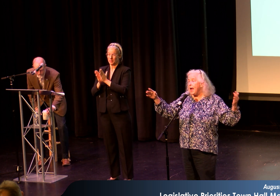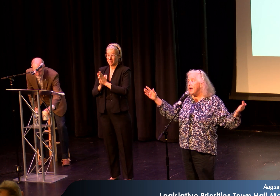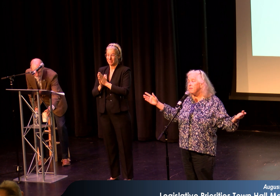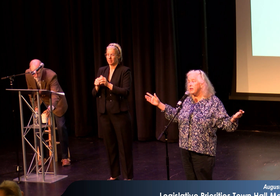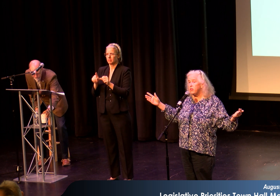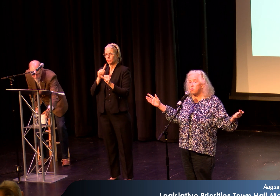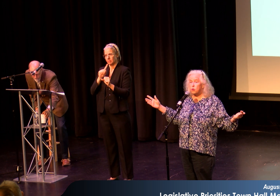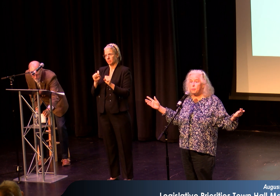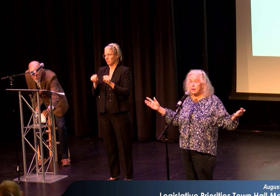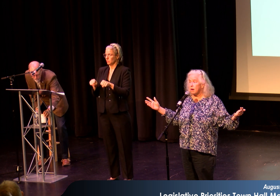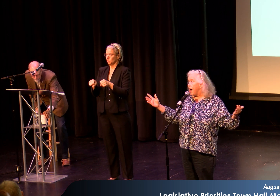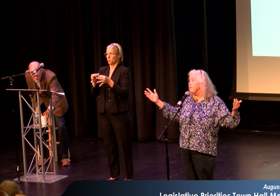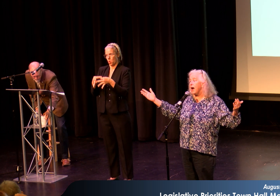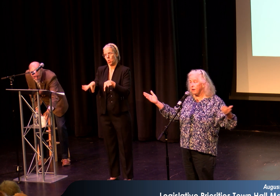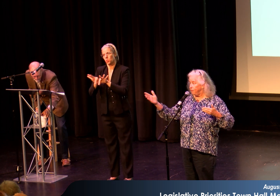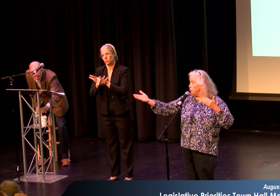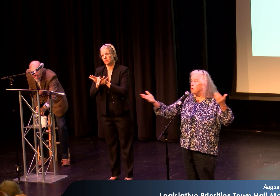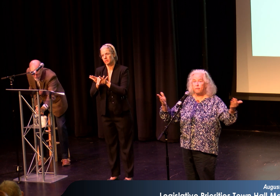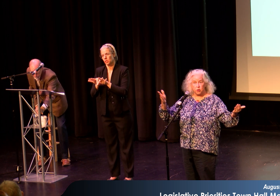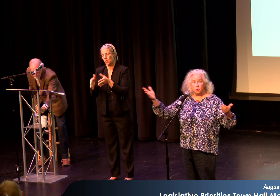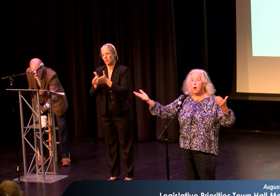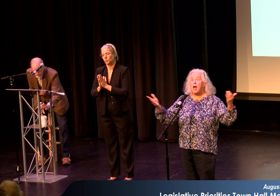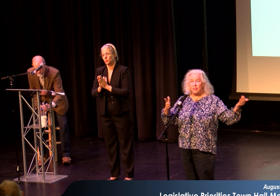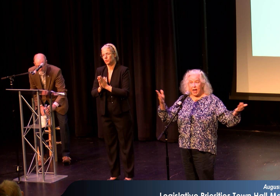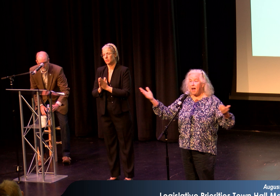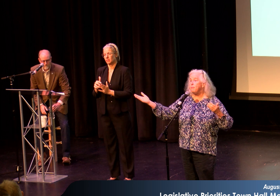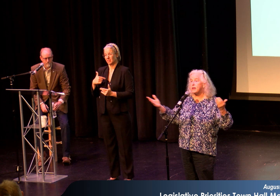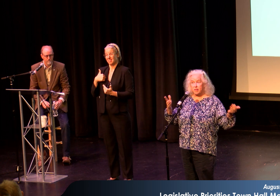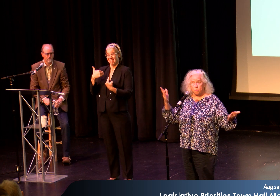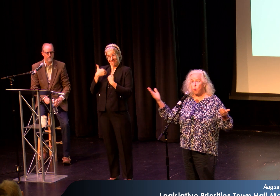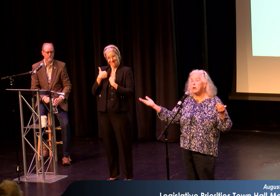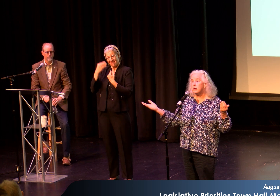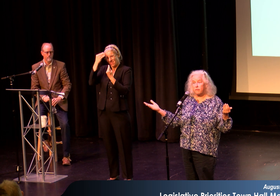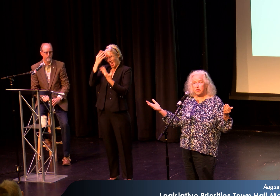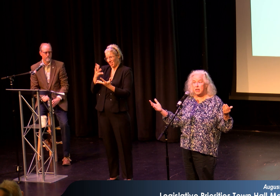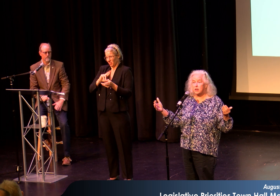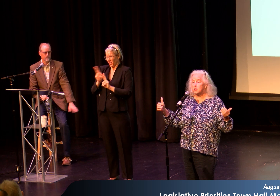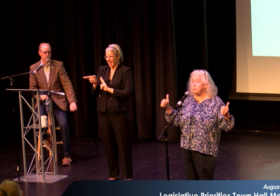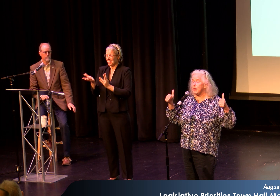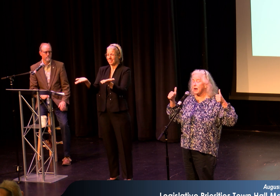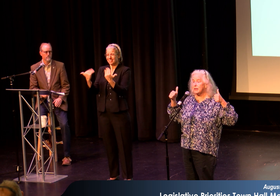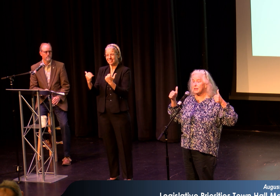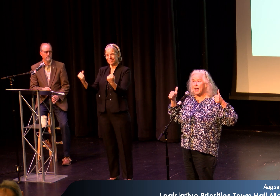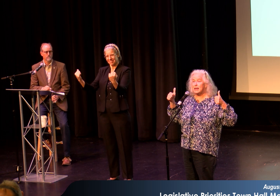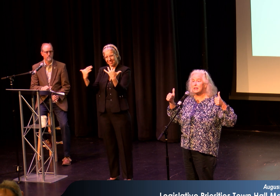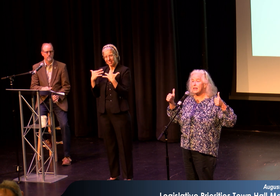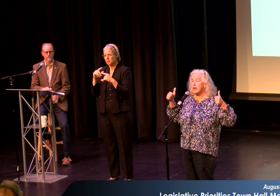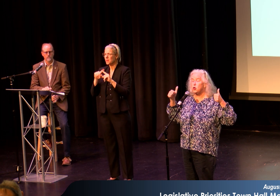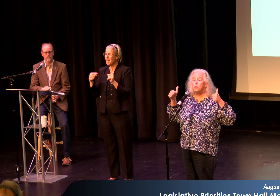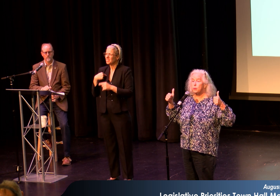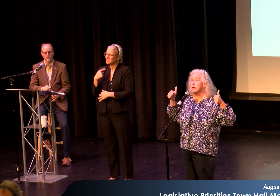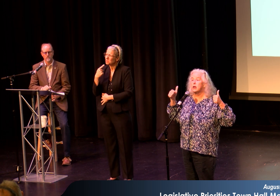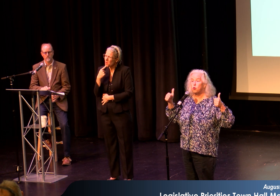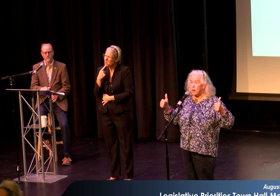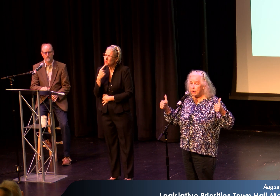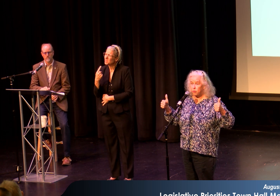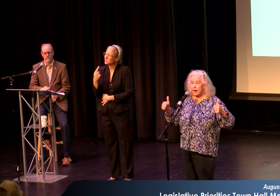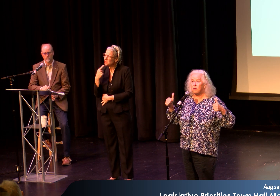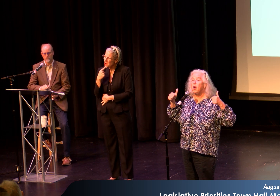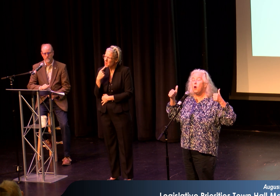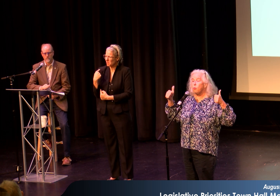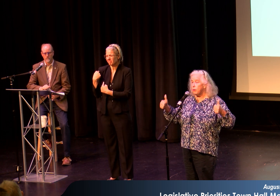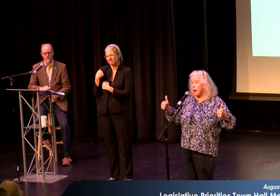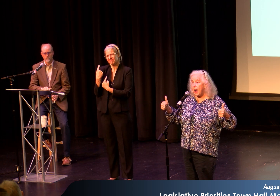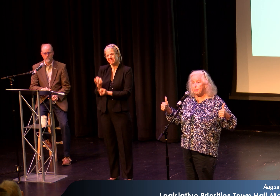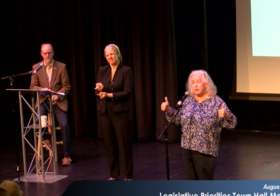So I have in the group here, I've got a few of you that have been disappointed over the years because I had to say, you put in a great